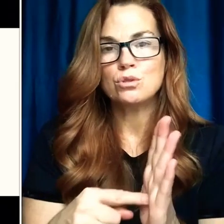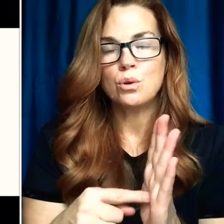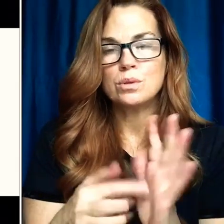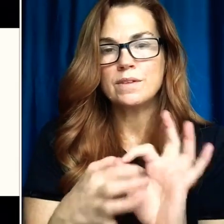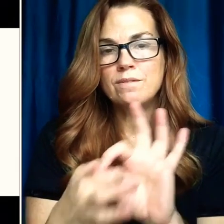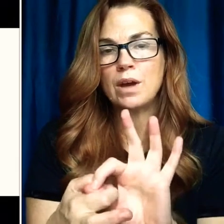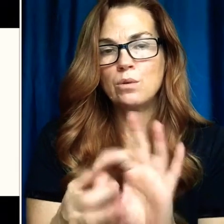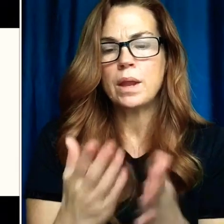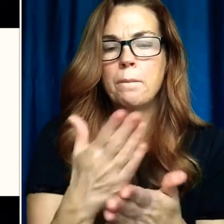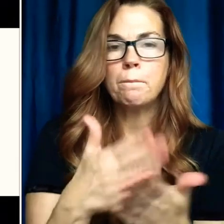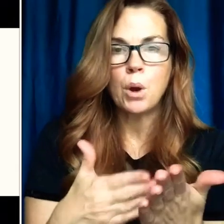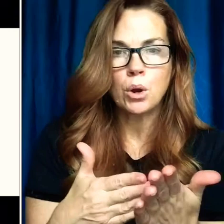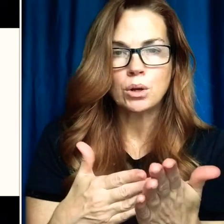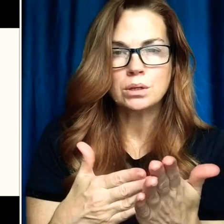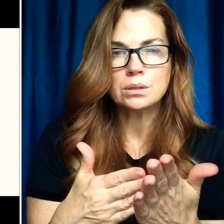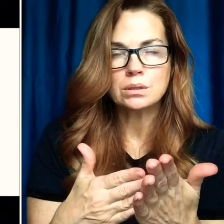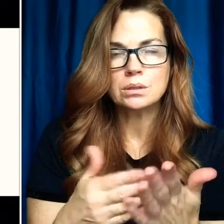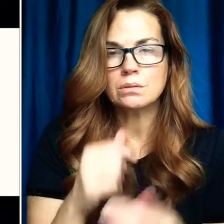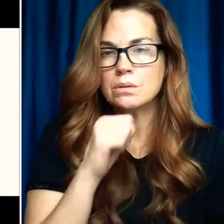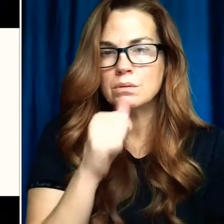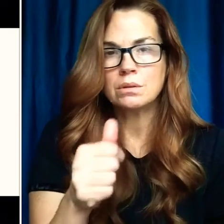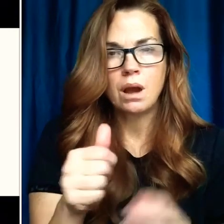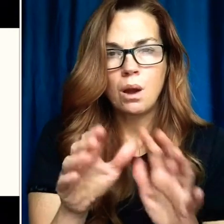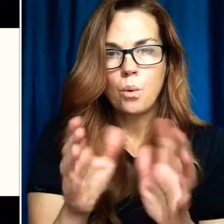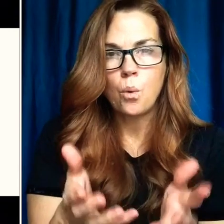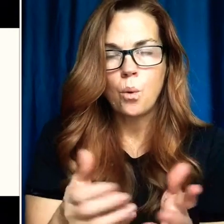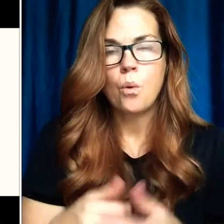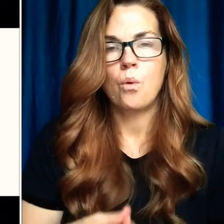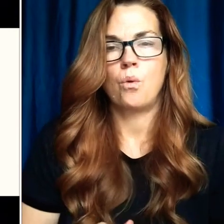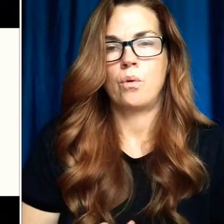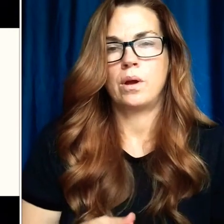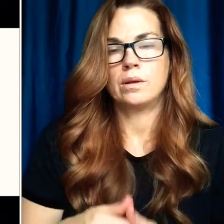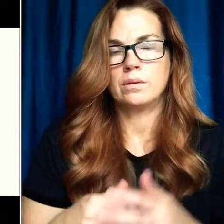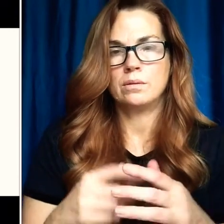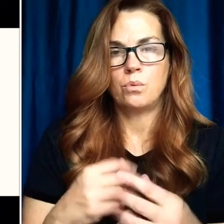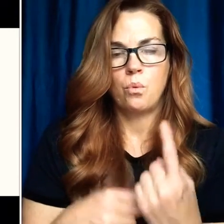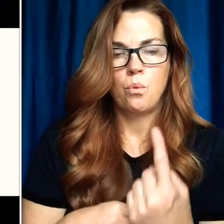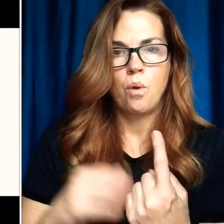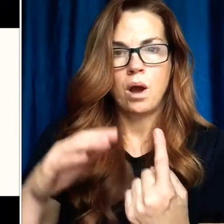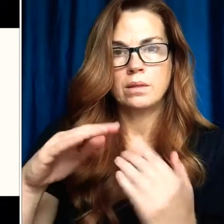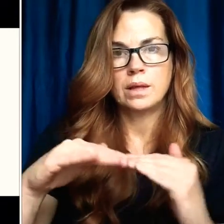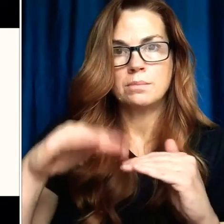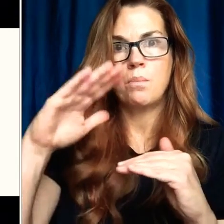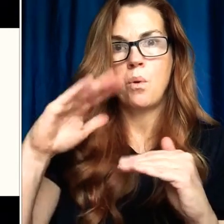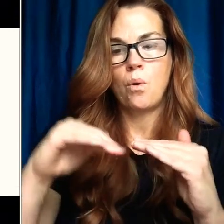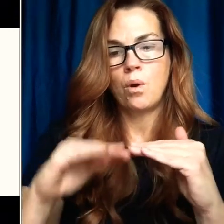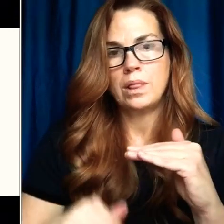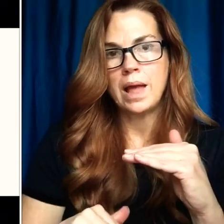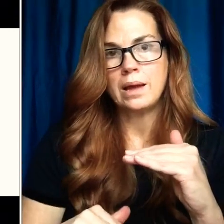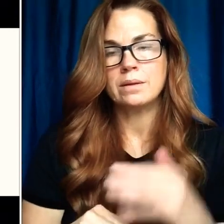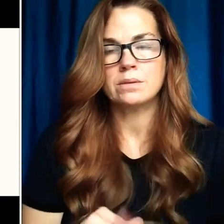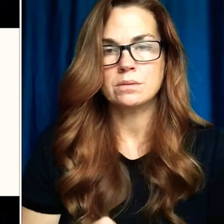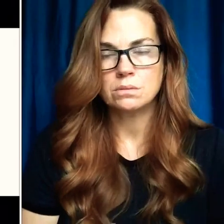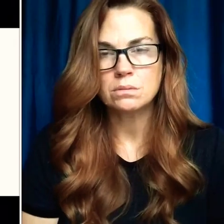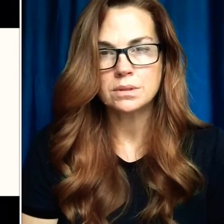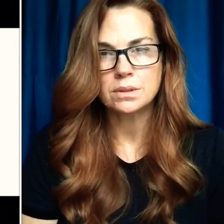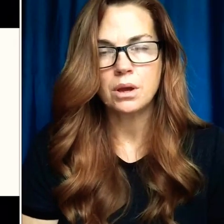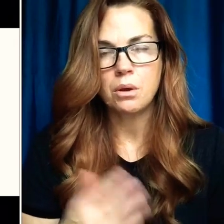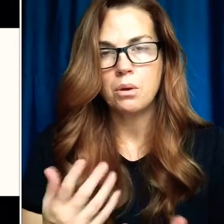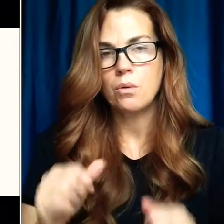or part, more or less than 1. They can be expressed as fractions, decimals, or percents. And now